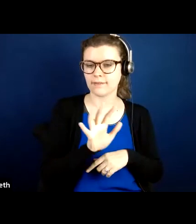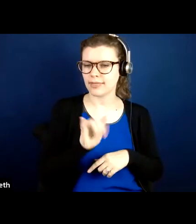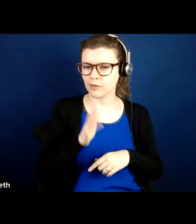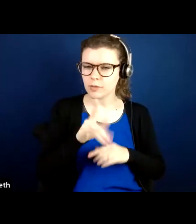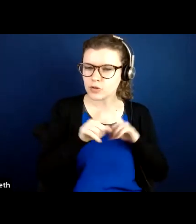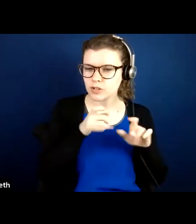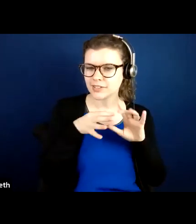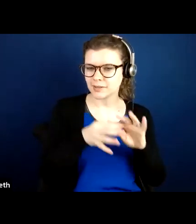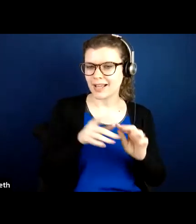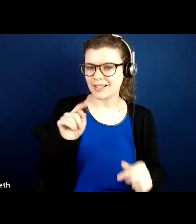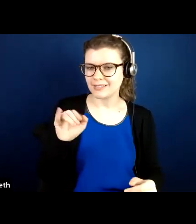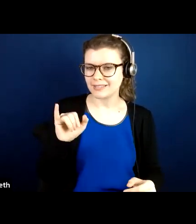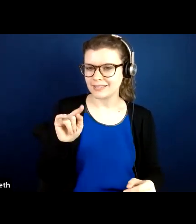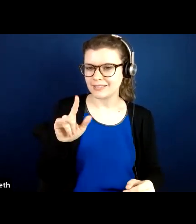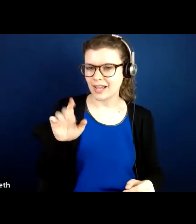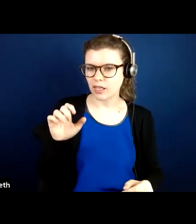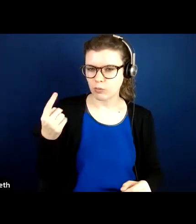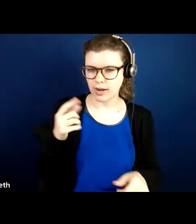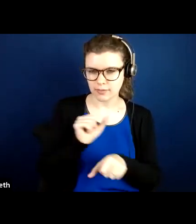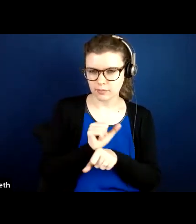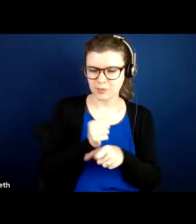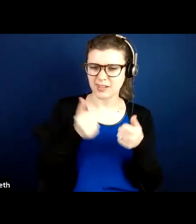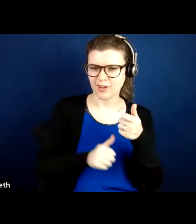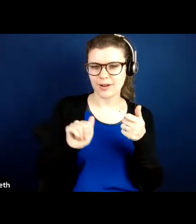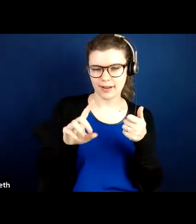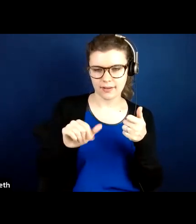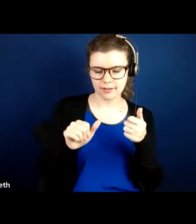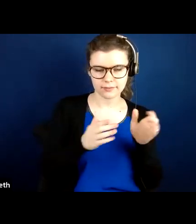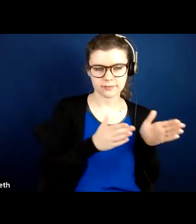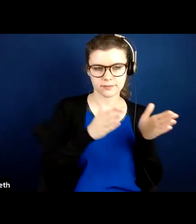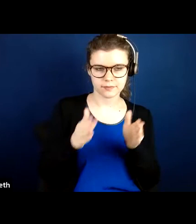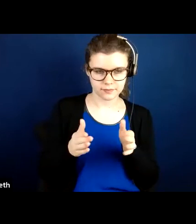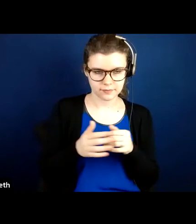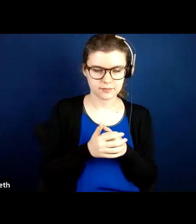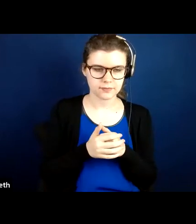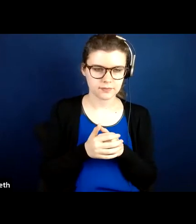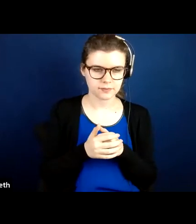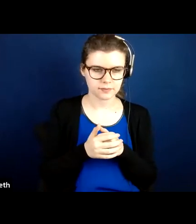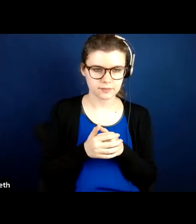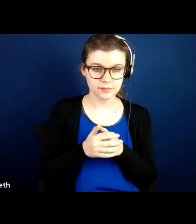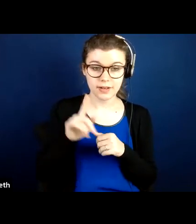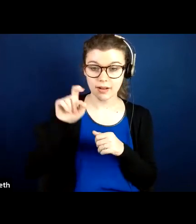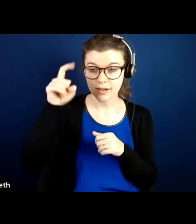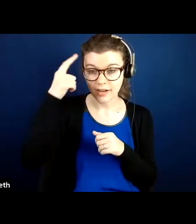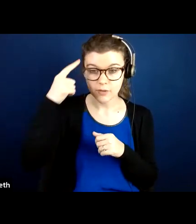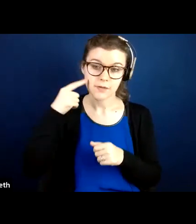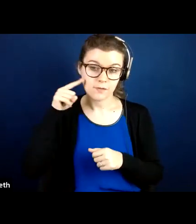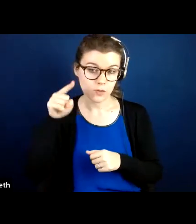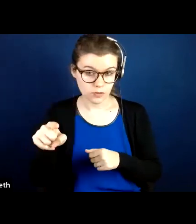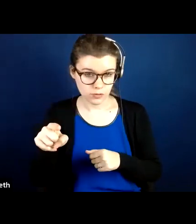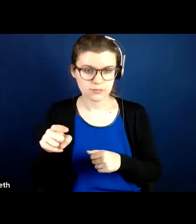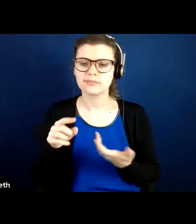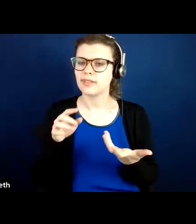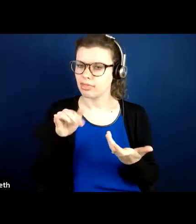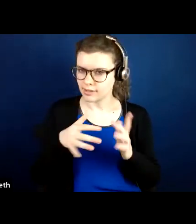questions about Title I employment under the ADA. The second category is government for you, which will be